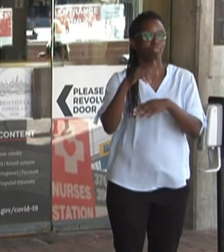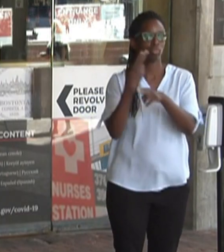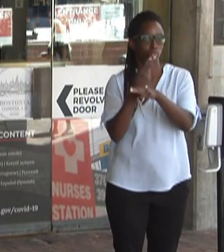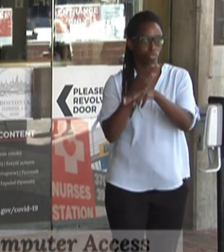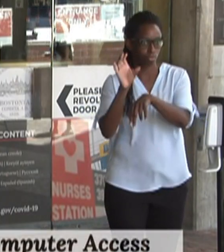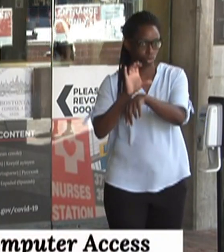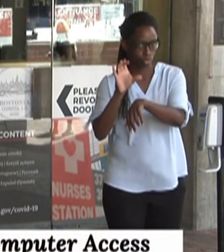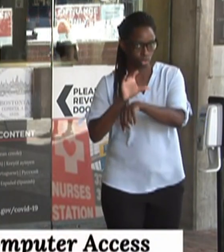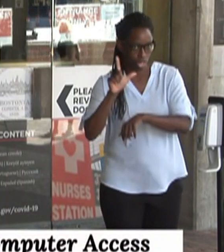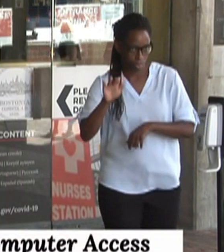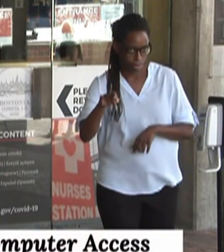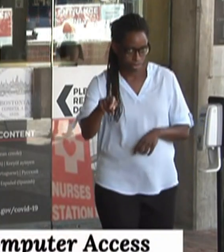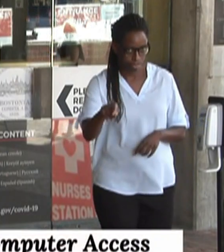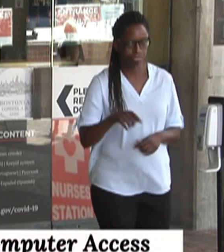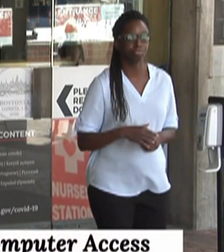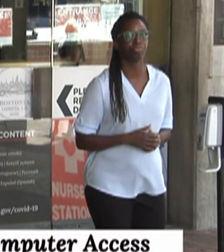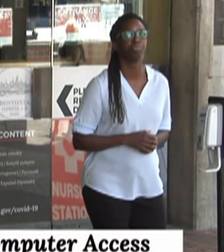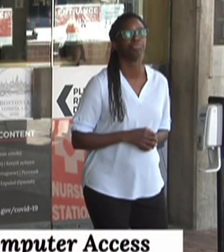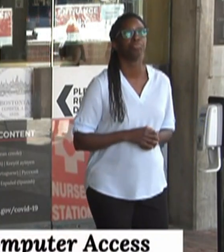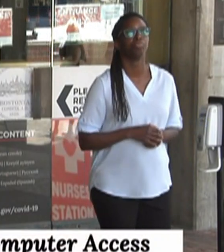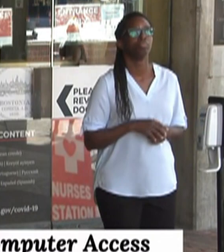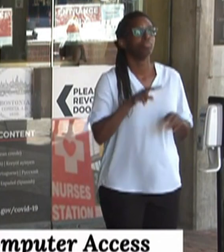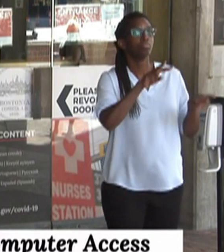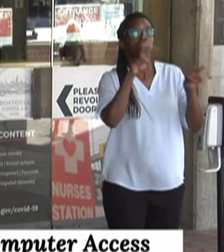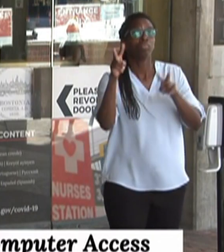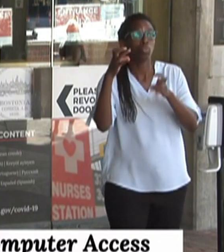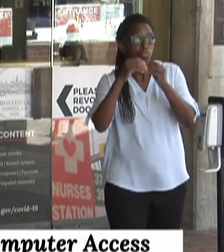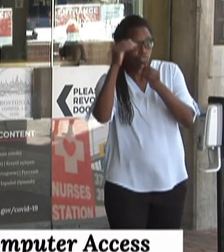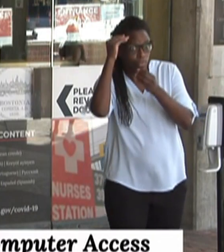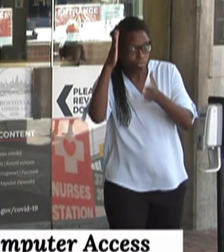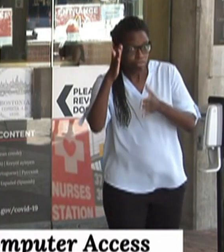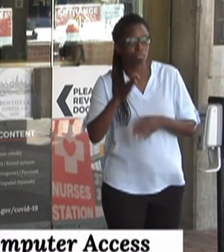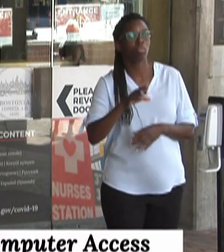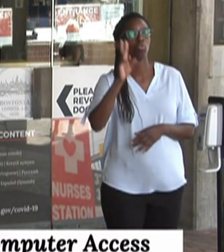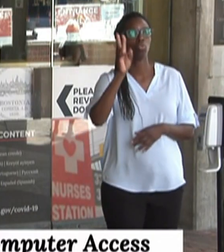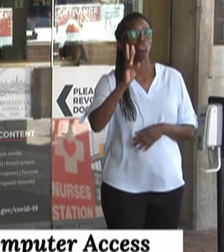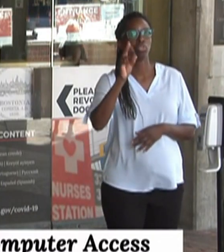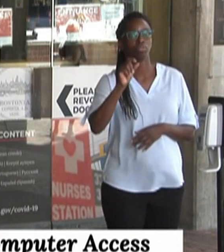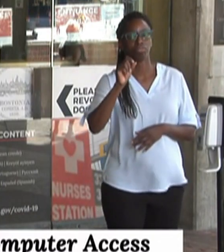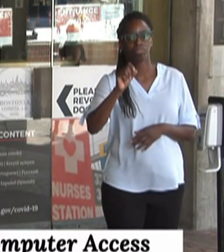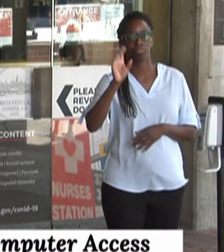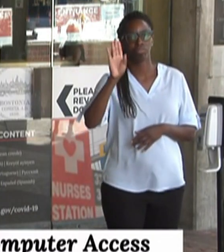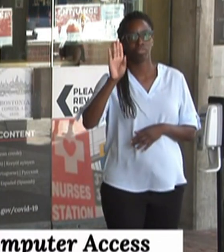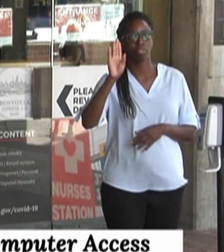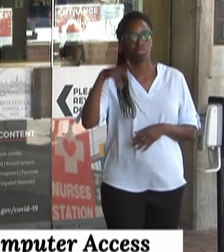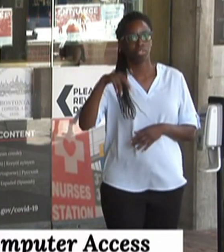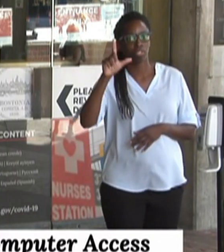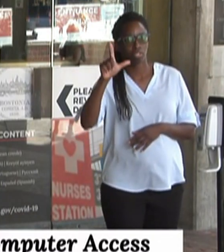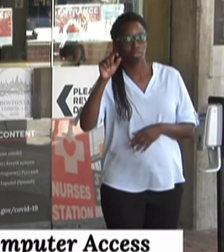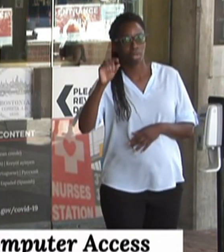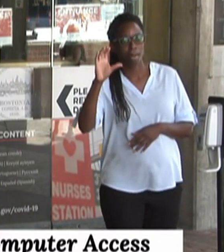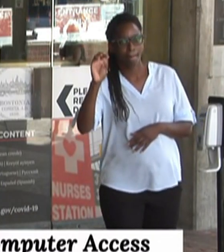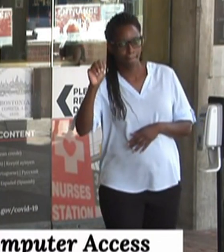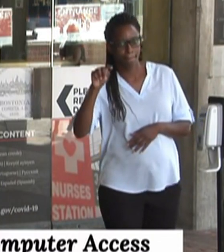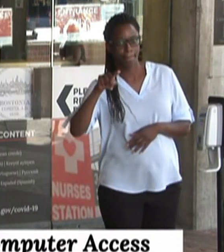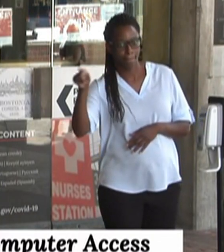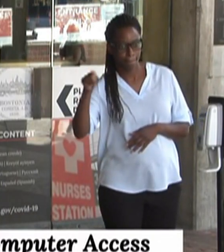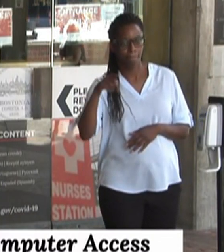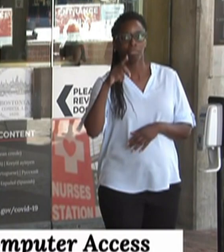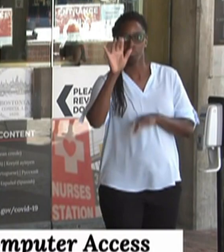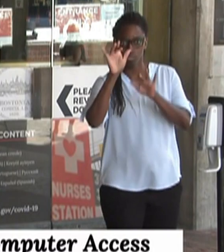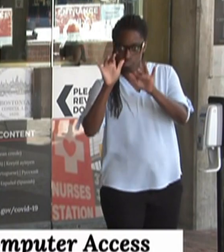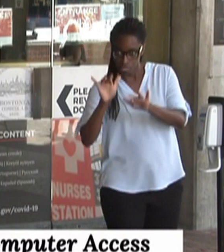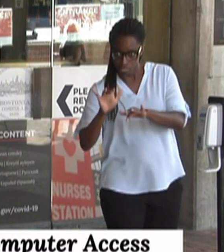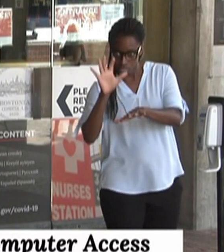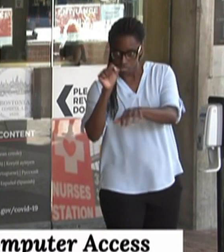617-536-5400. As a reminder, digital borrowing of online items was expanded at the start of the pandemic and remains